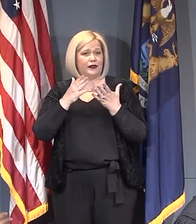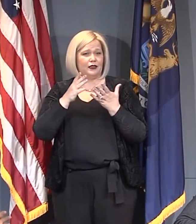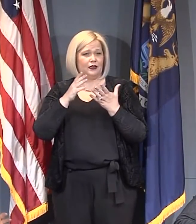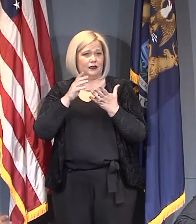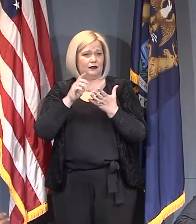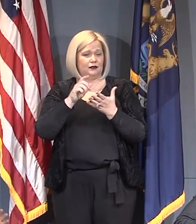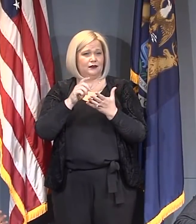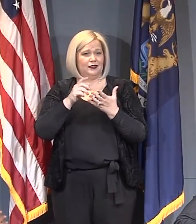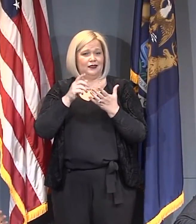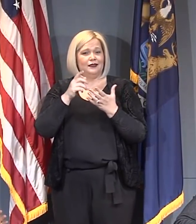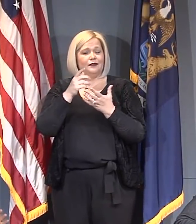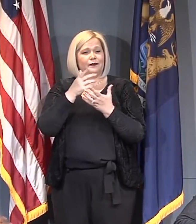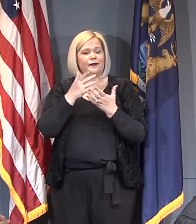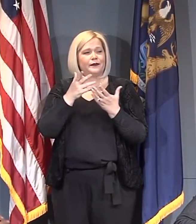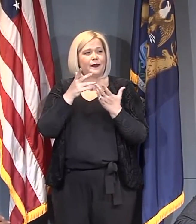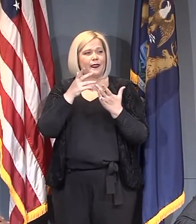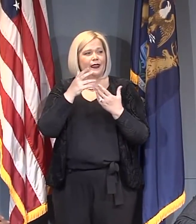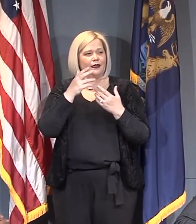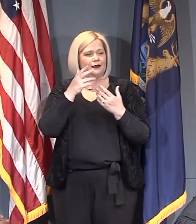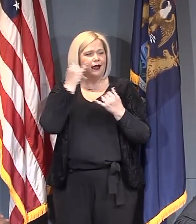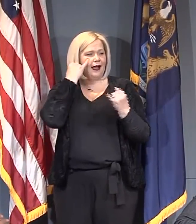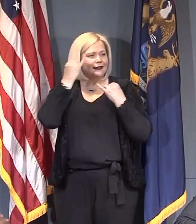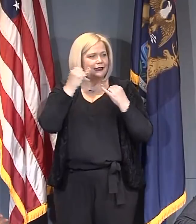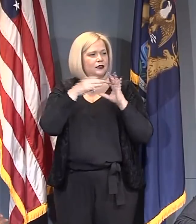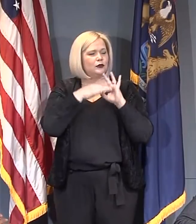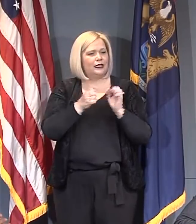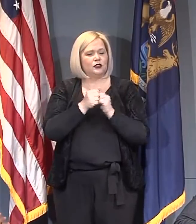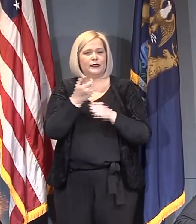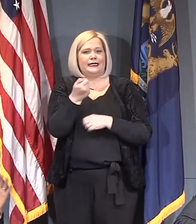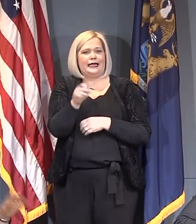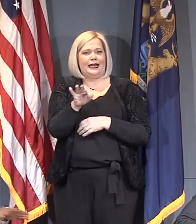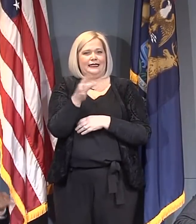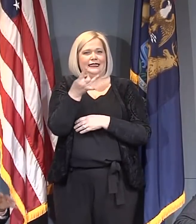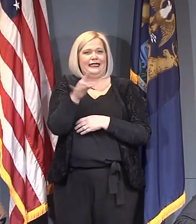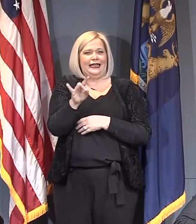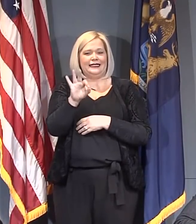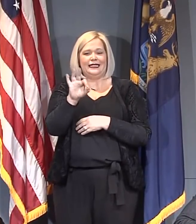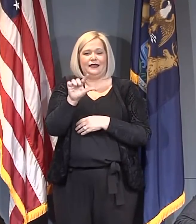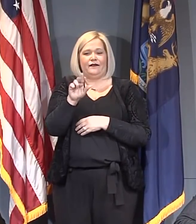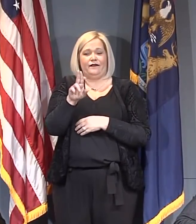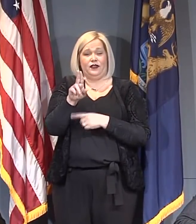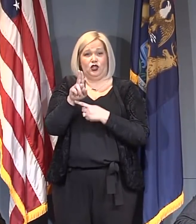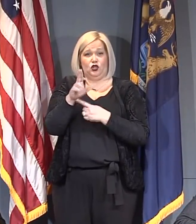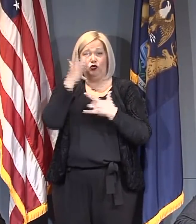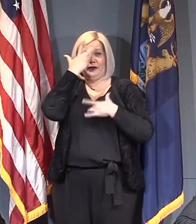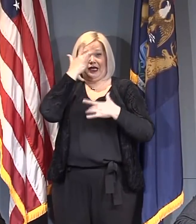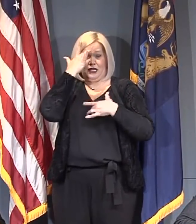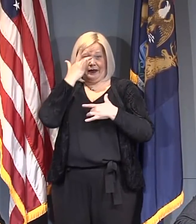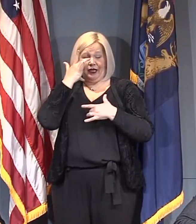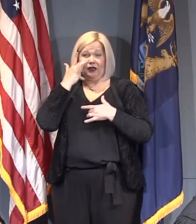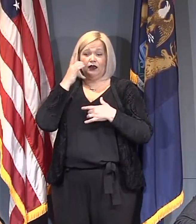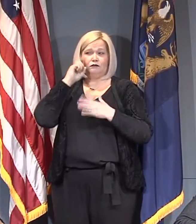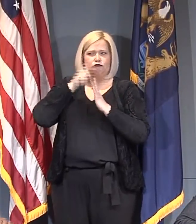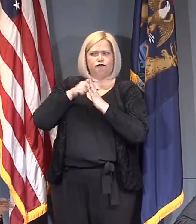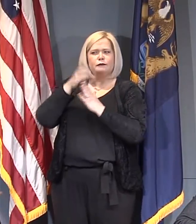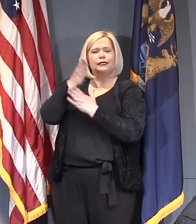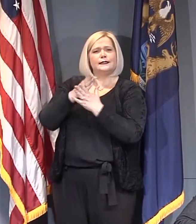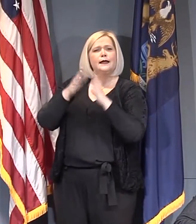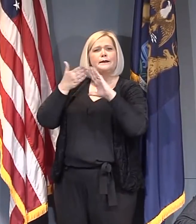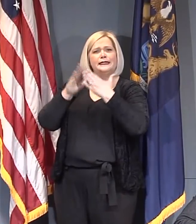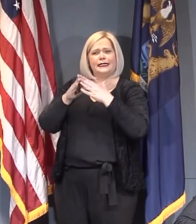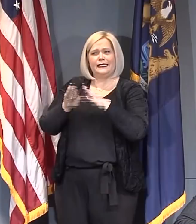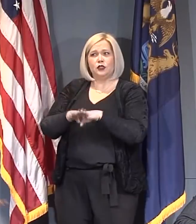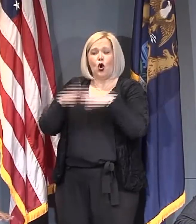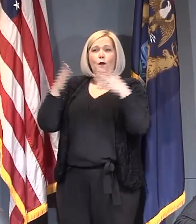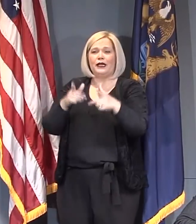around the 1918 flu pandemic, where certain communities engaged faster than others, and to see what the death